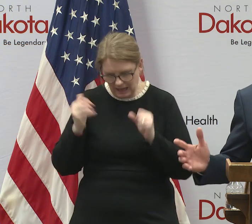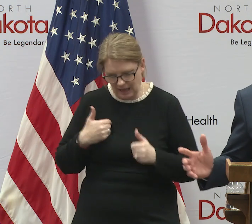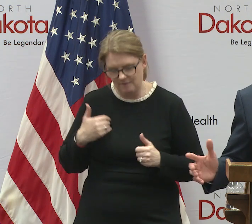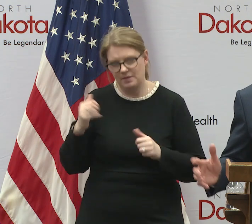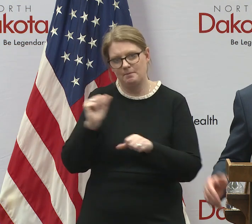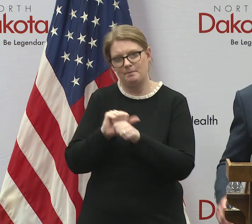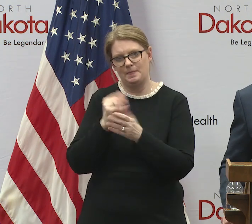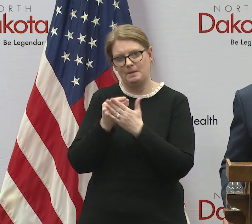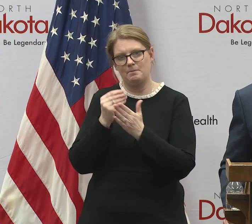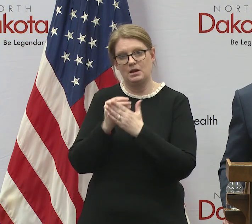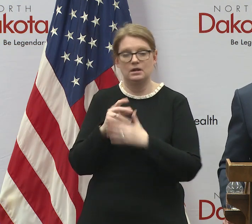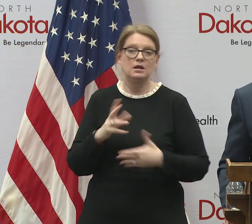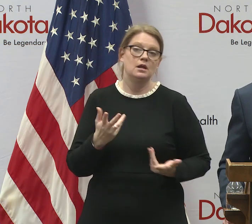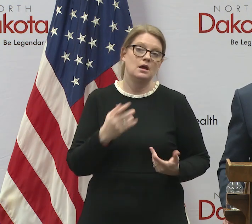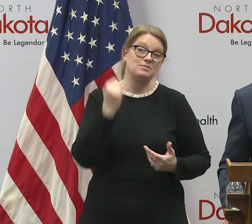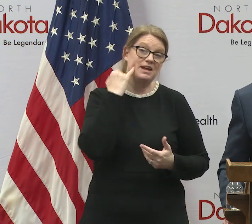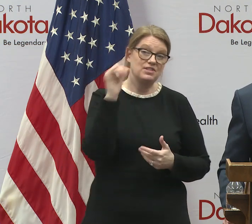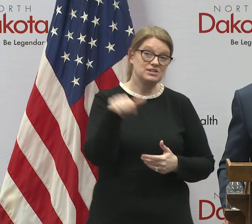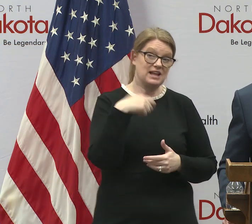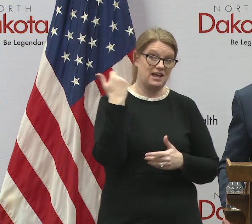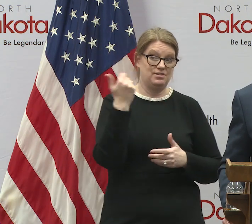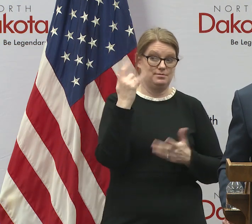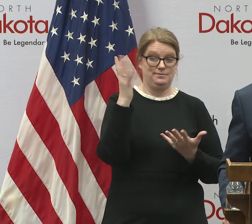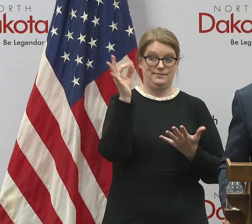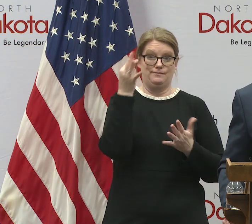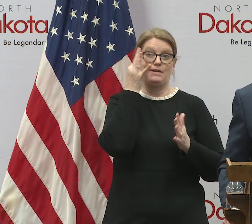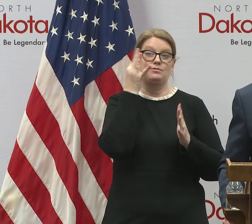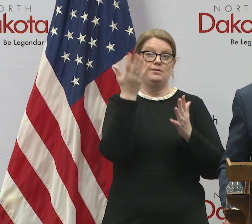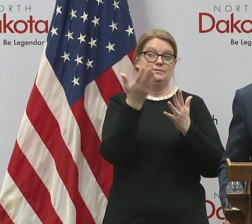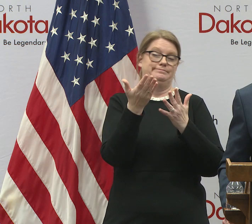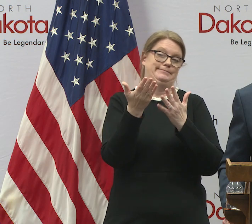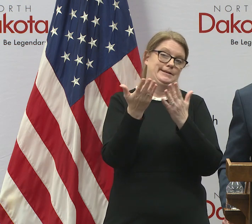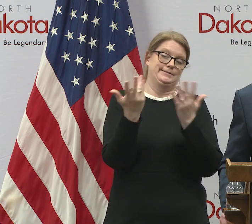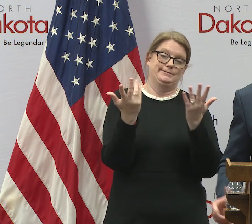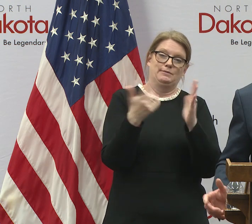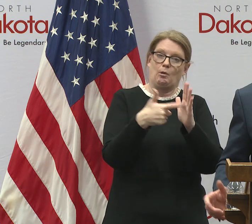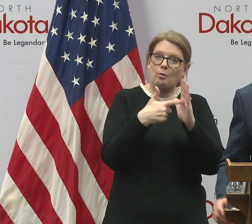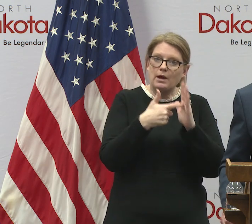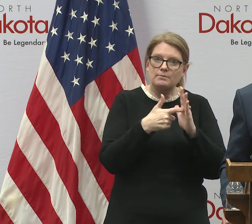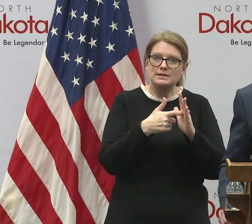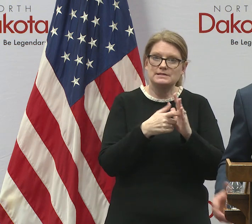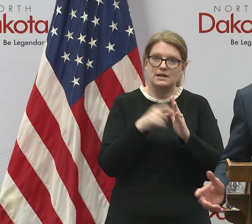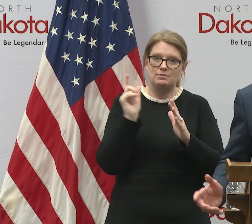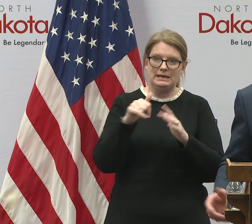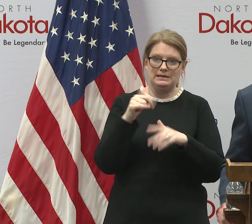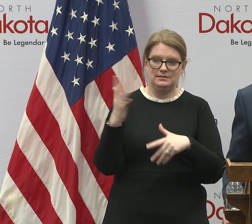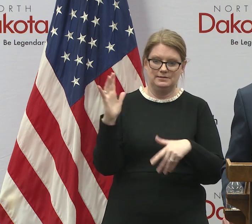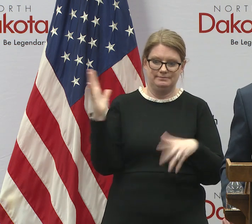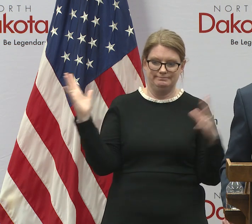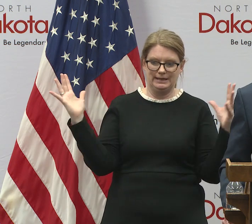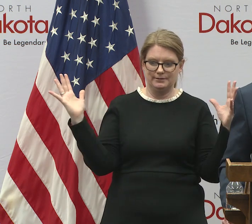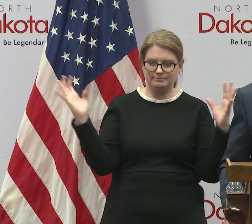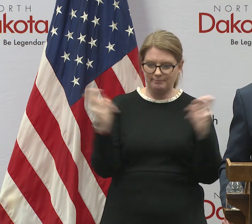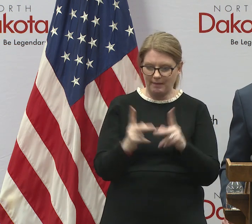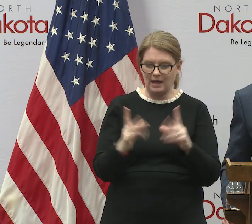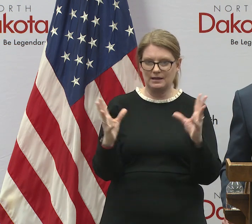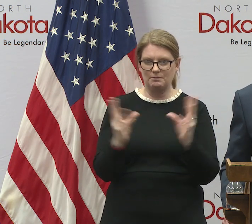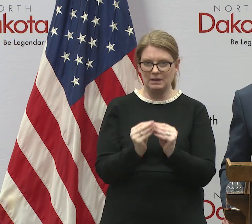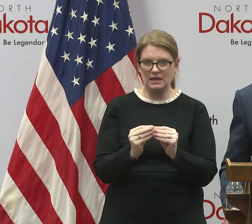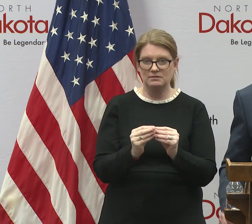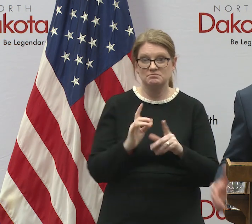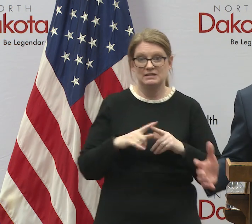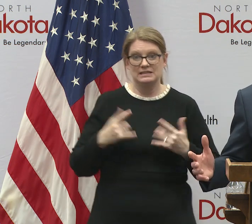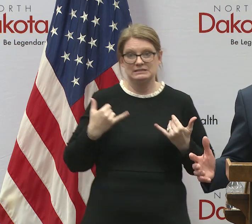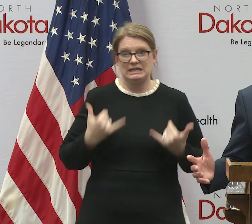legislation or other things that might require the state to do dramatic action, that's always an option. But as of today,